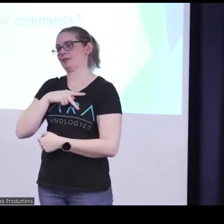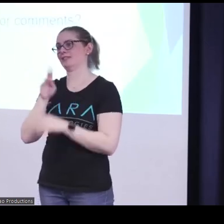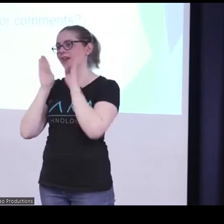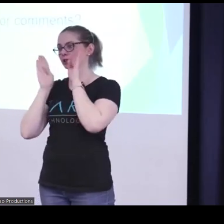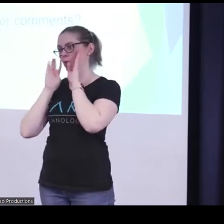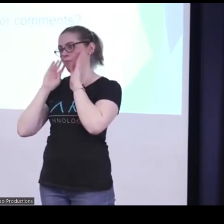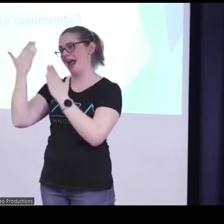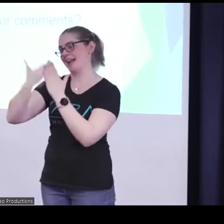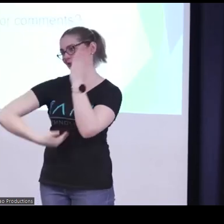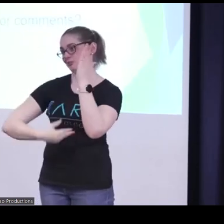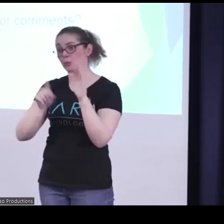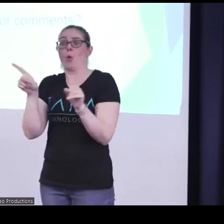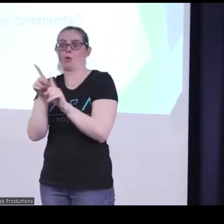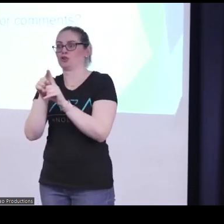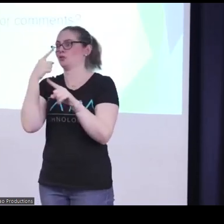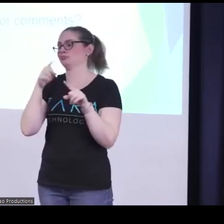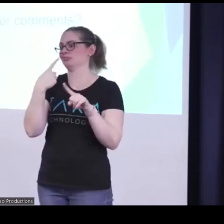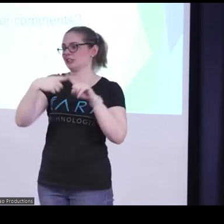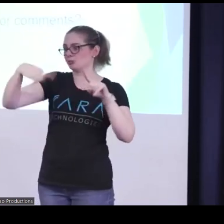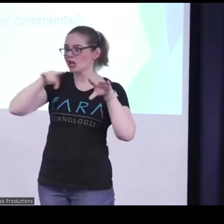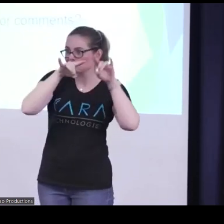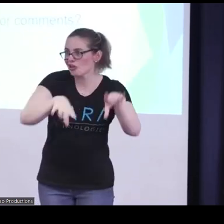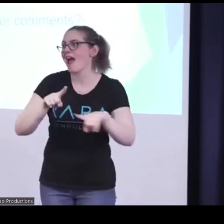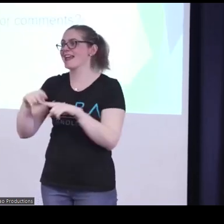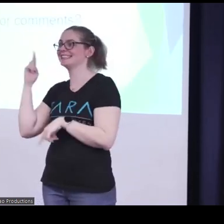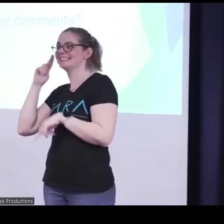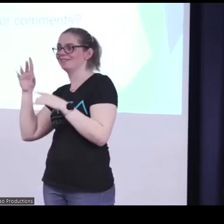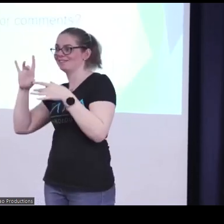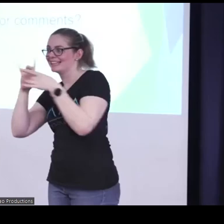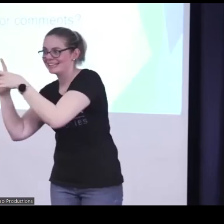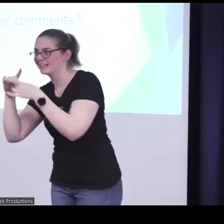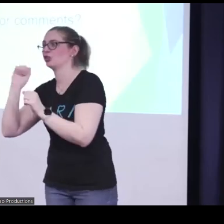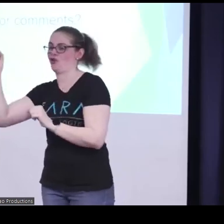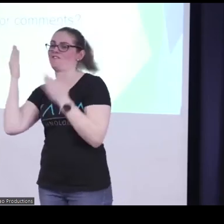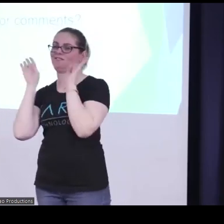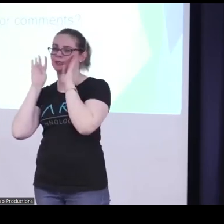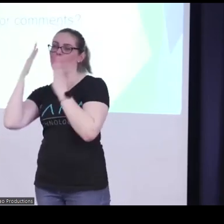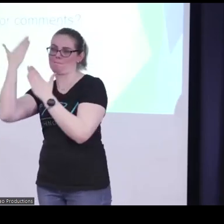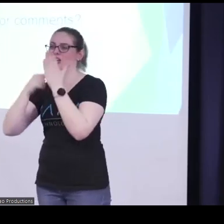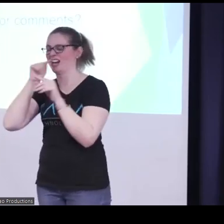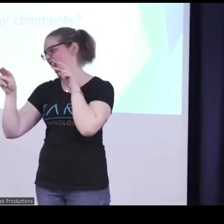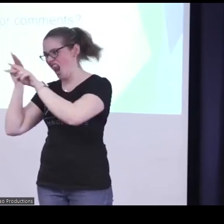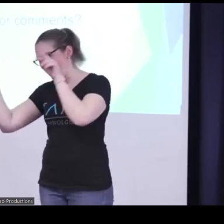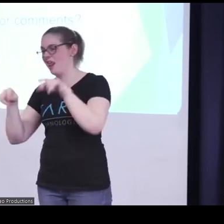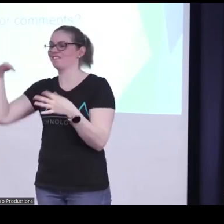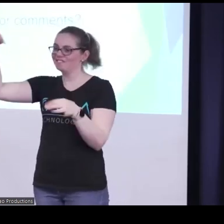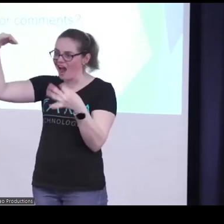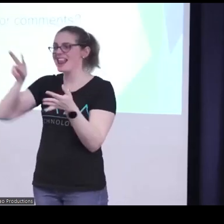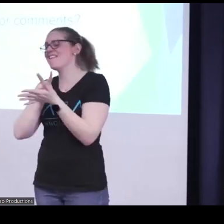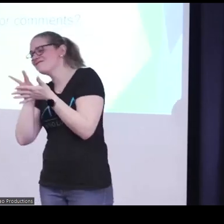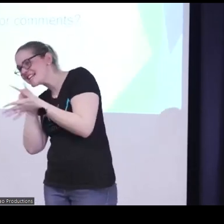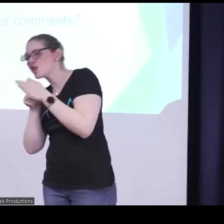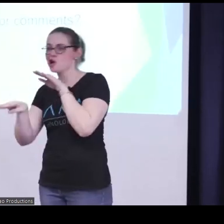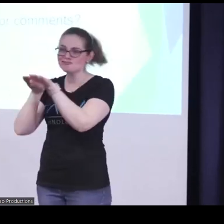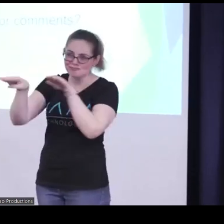lot of information on Cara's Facebook page, so please check that out. And Expression Australia's page and Deaf Connect as well. So please feel